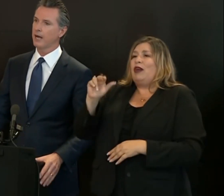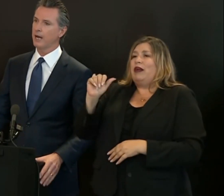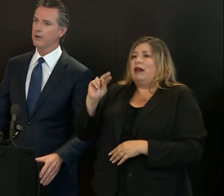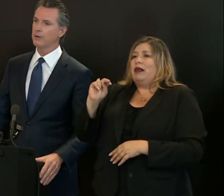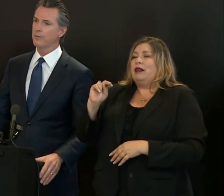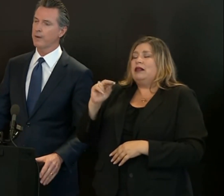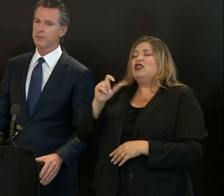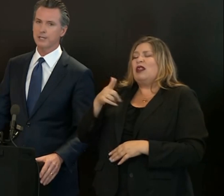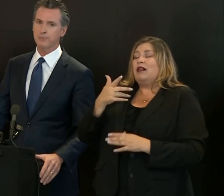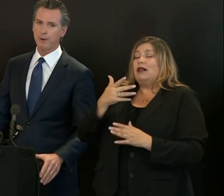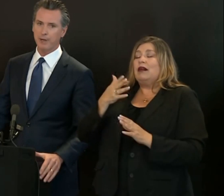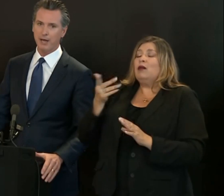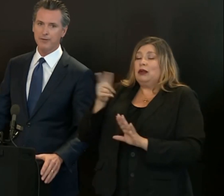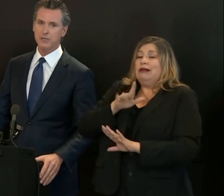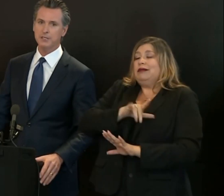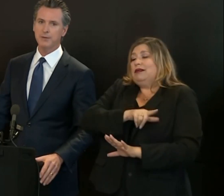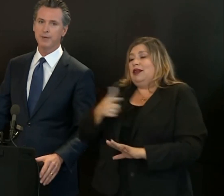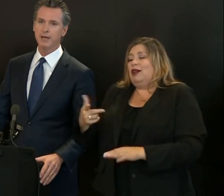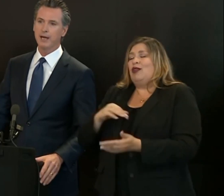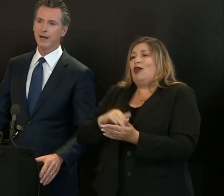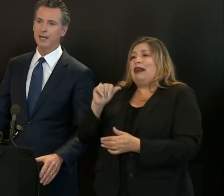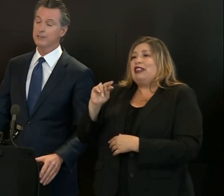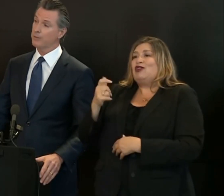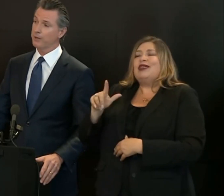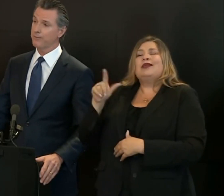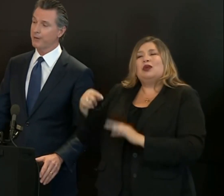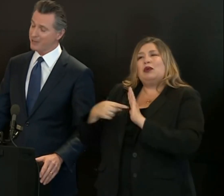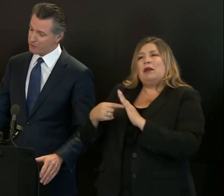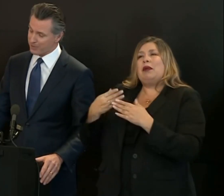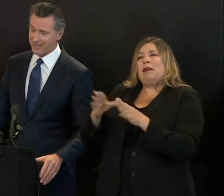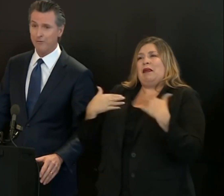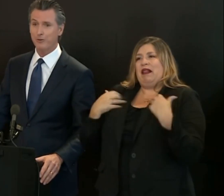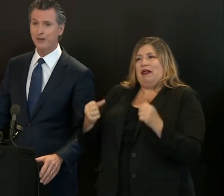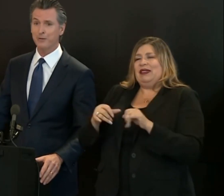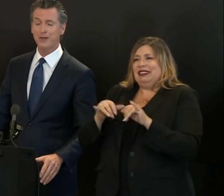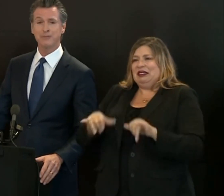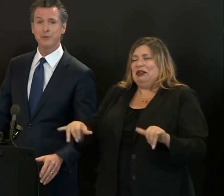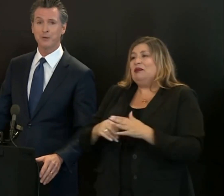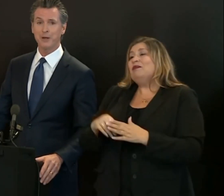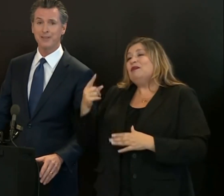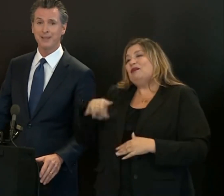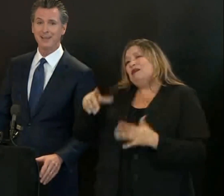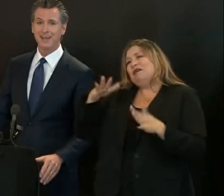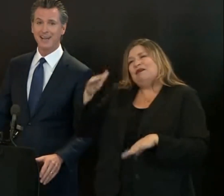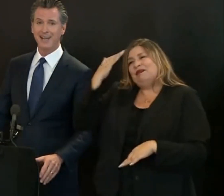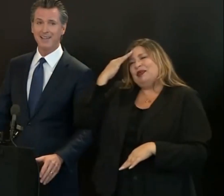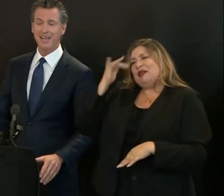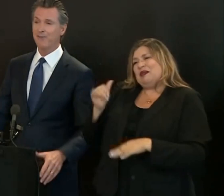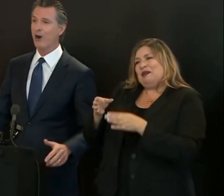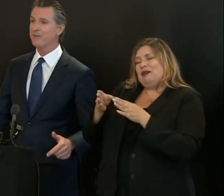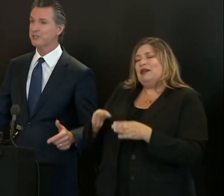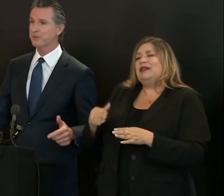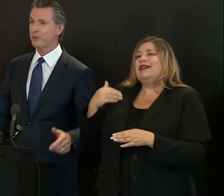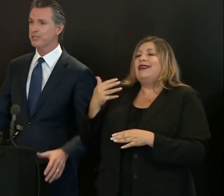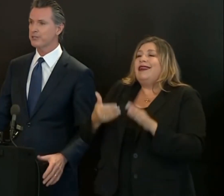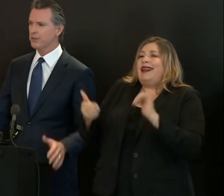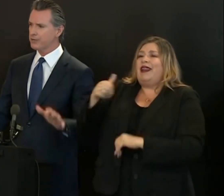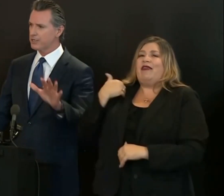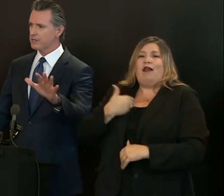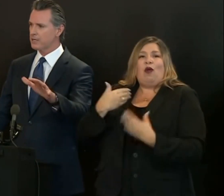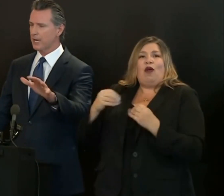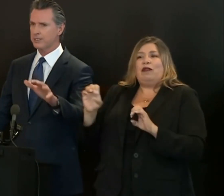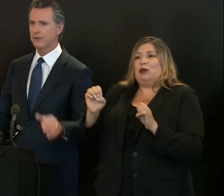Angel, who represents public health system and someone many of you in California are quite familiar with, the head of our Office of